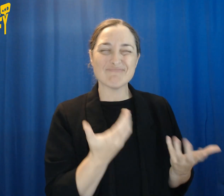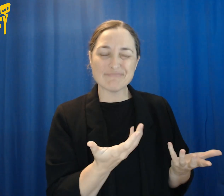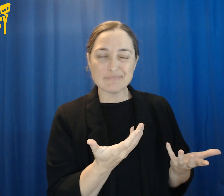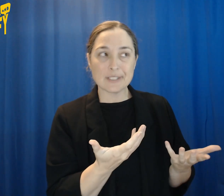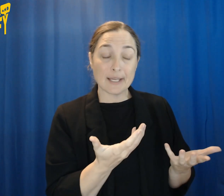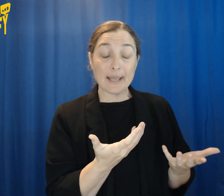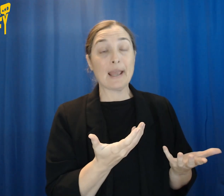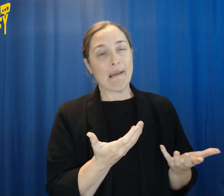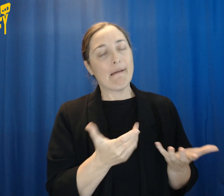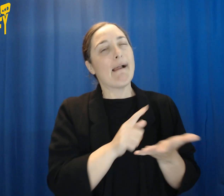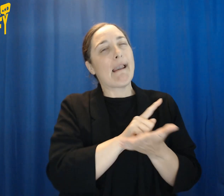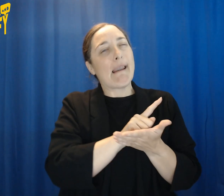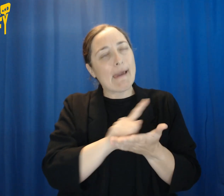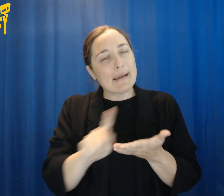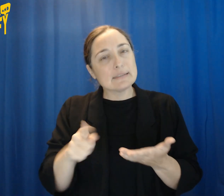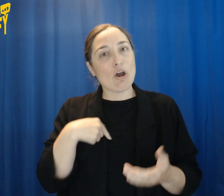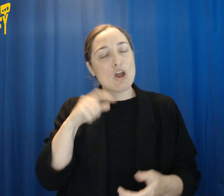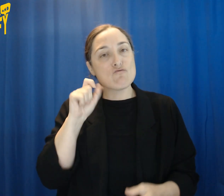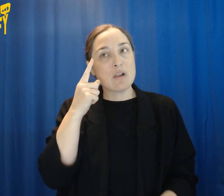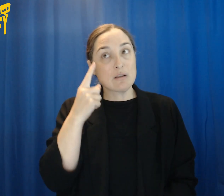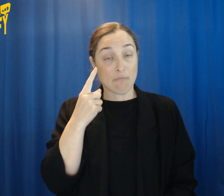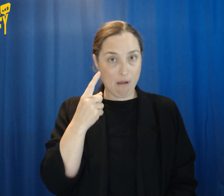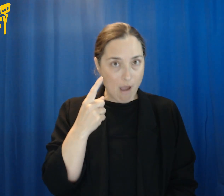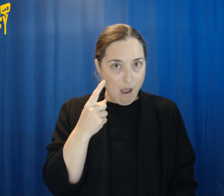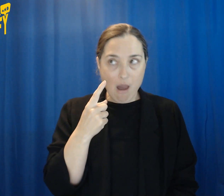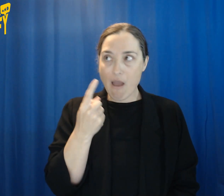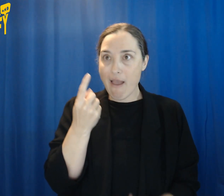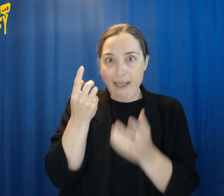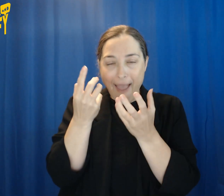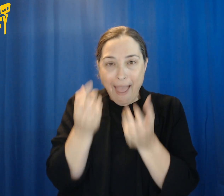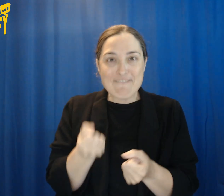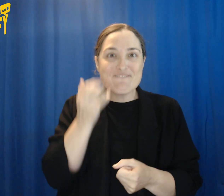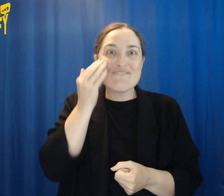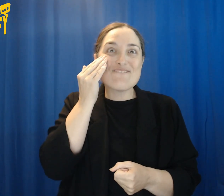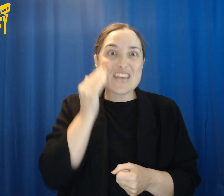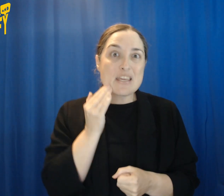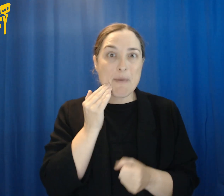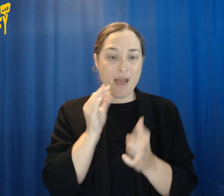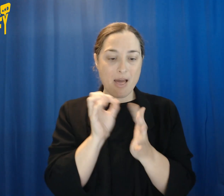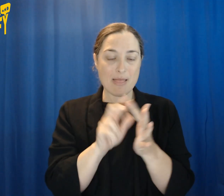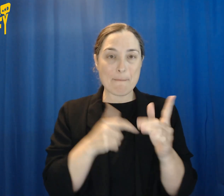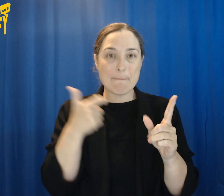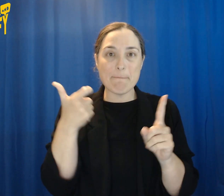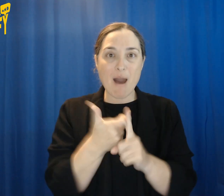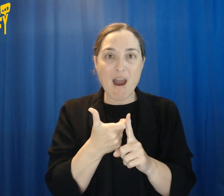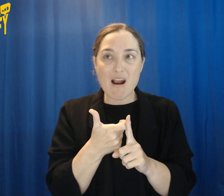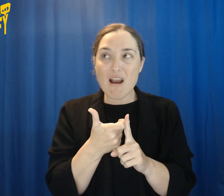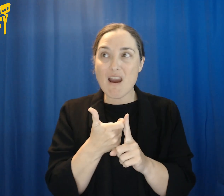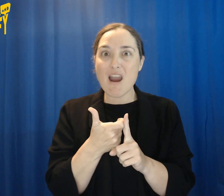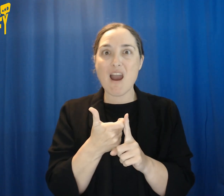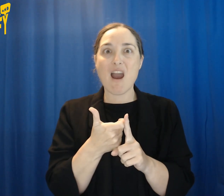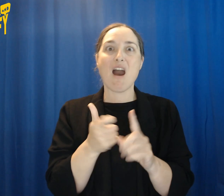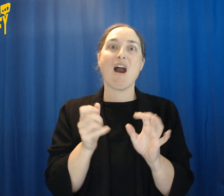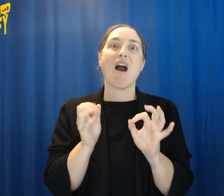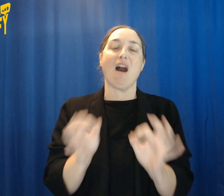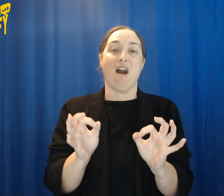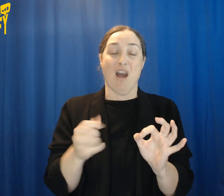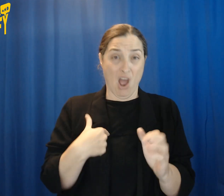up a little and realized that there was a whole bunch of female punk rock bands that I'd never even would